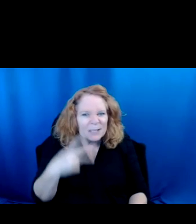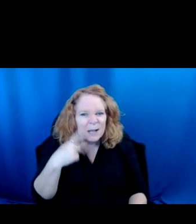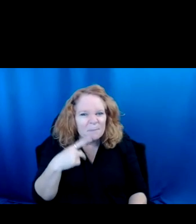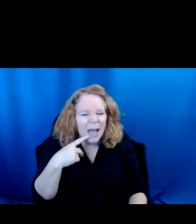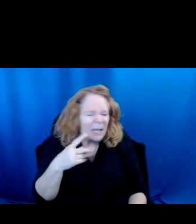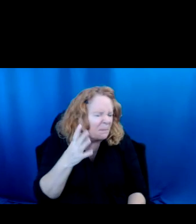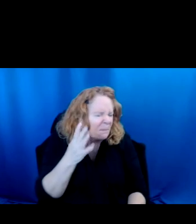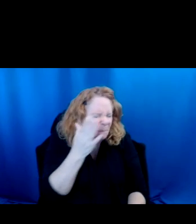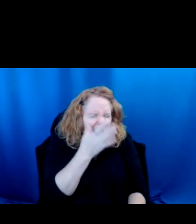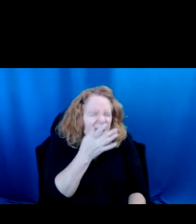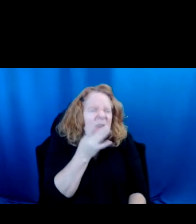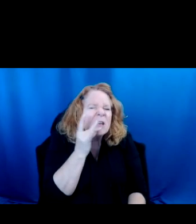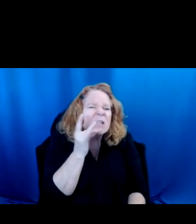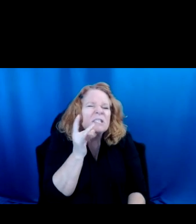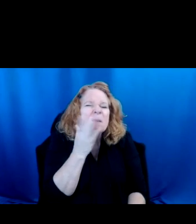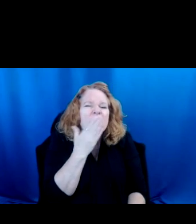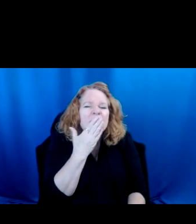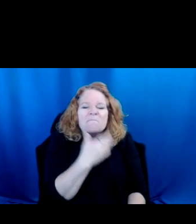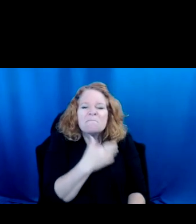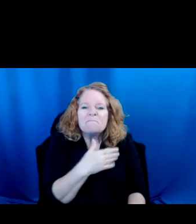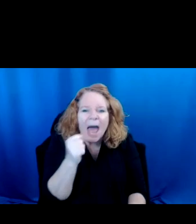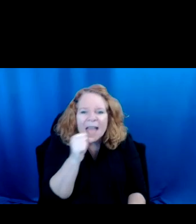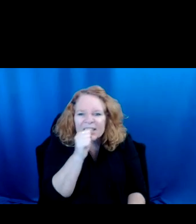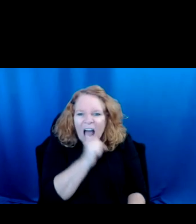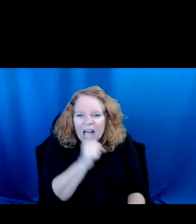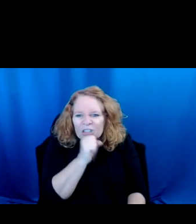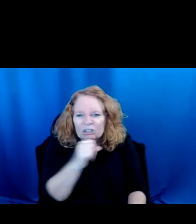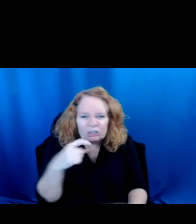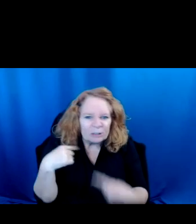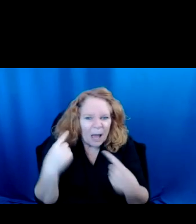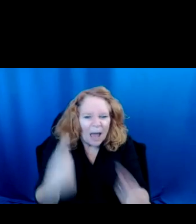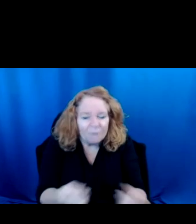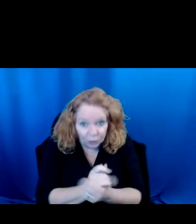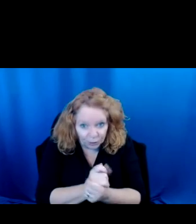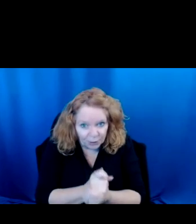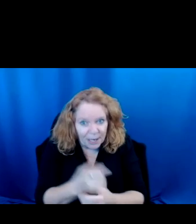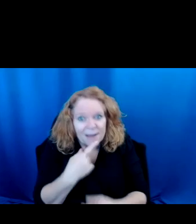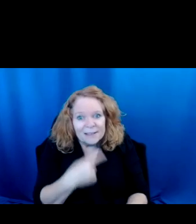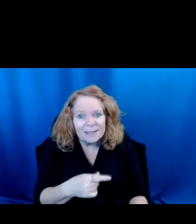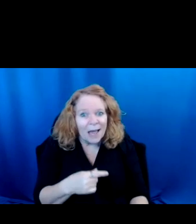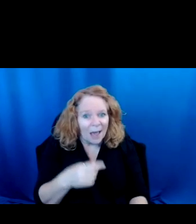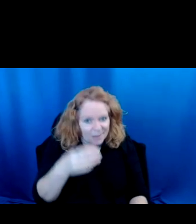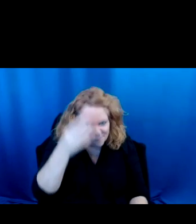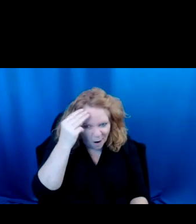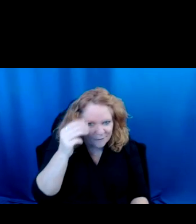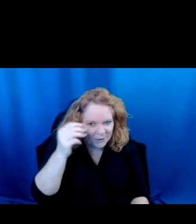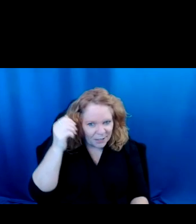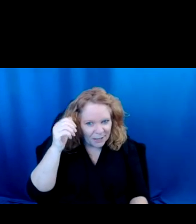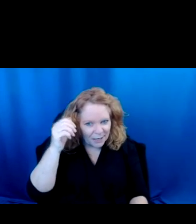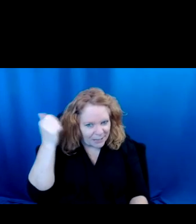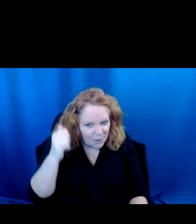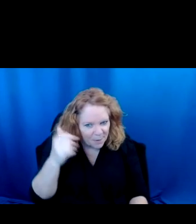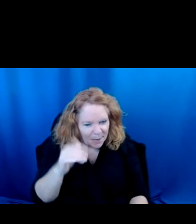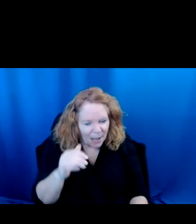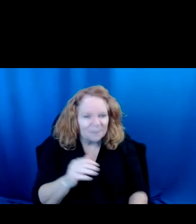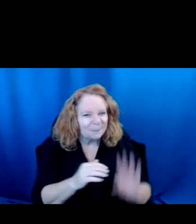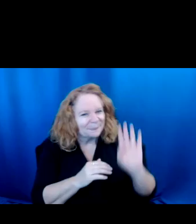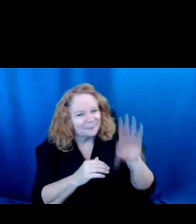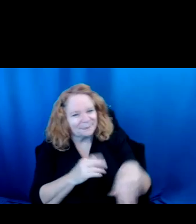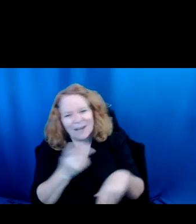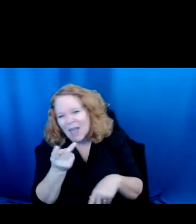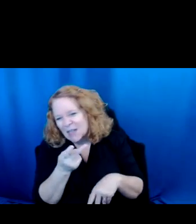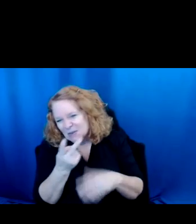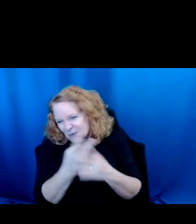best ice cream ever," said Marvin and Arabella together. "Oh, you are both so very welcome,"